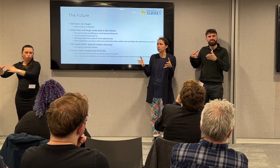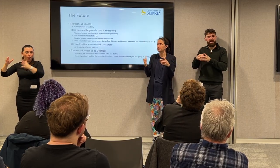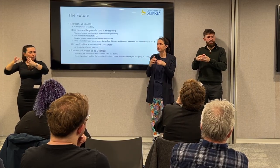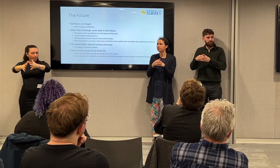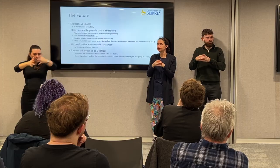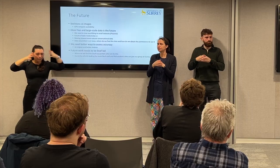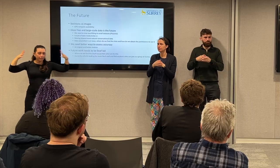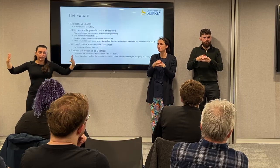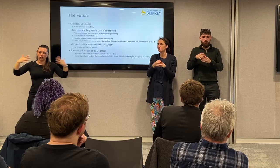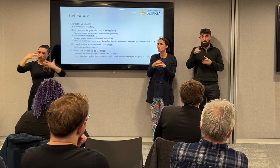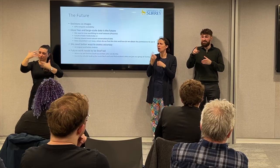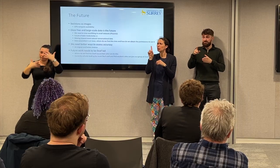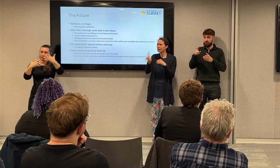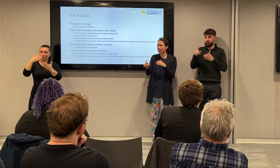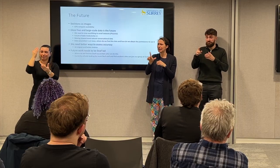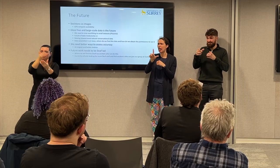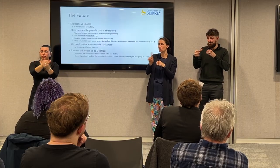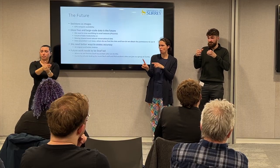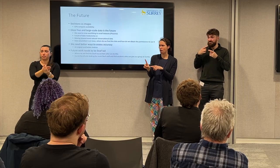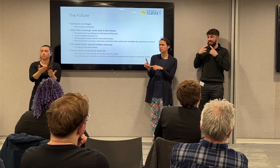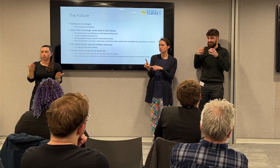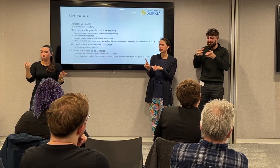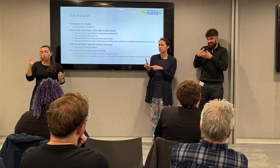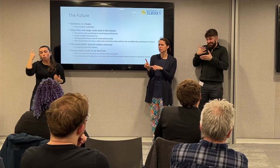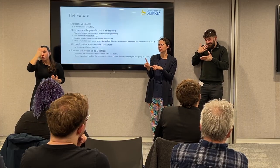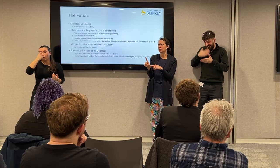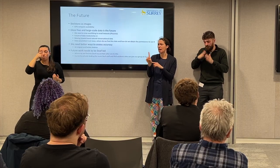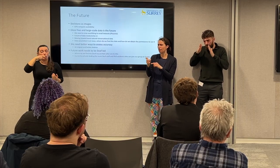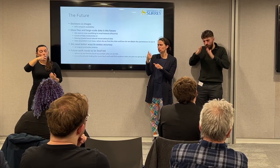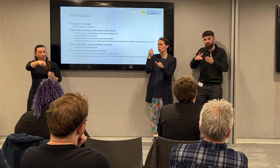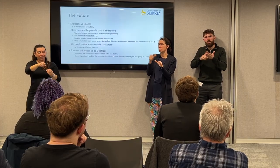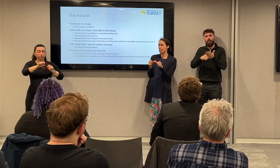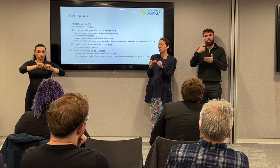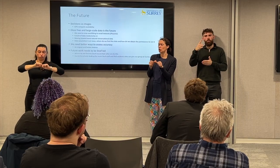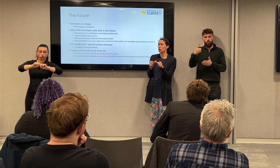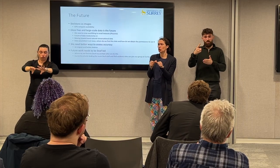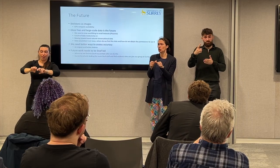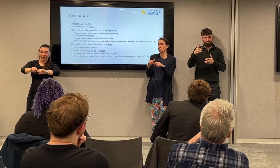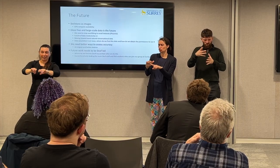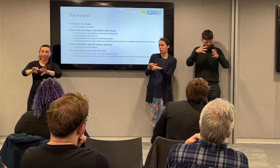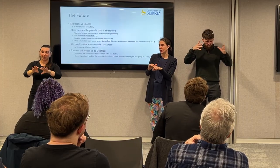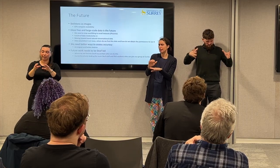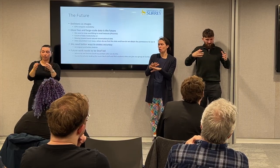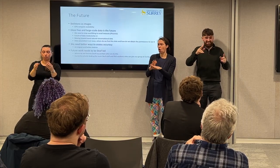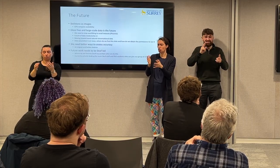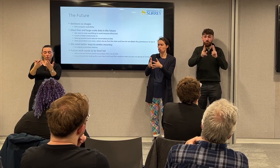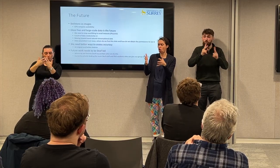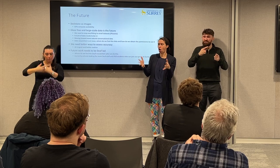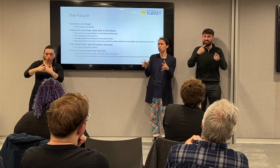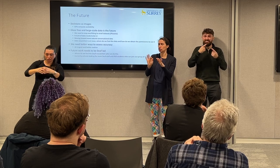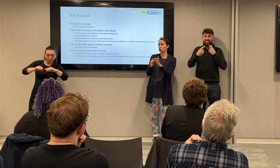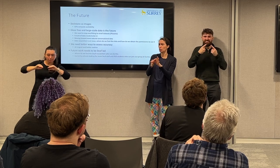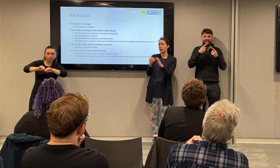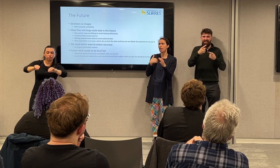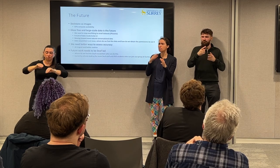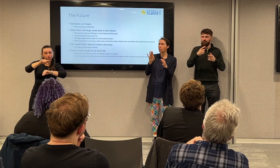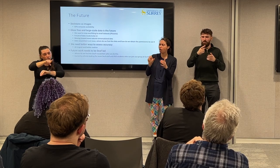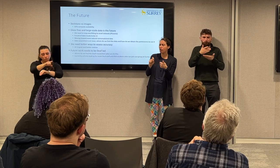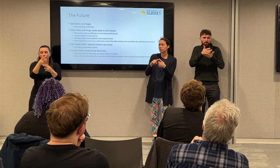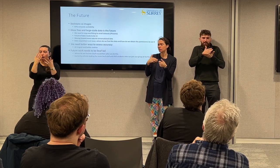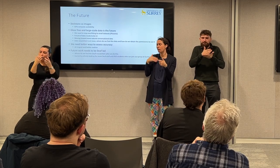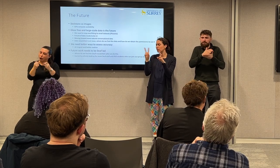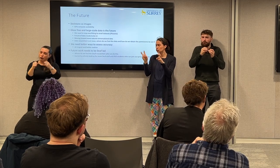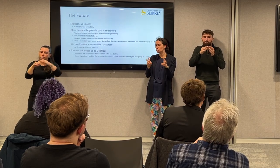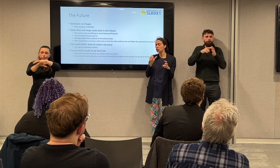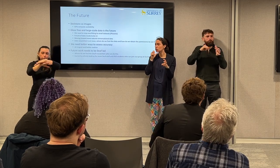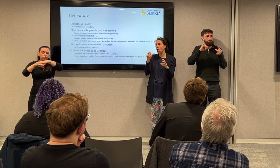sets need to be L1. We need to be mindful that actually what we're training on these large interpreted data has biases, has lots of issues, and it's